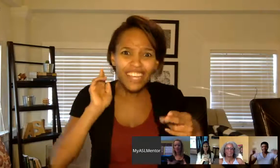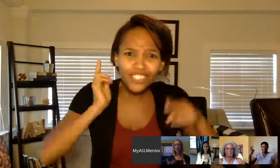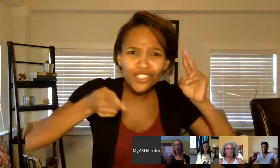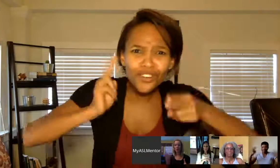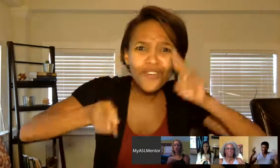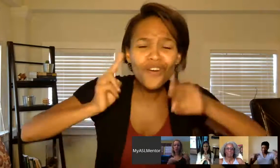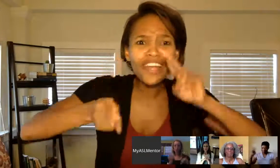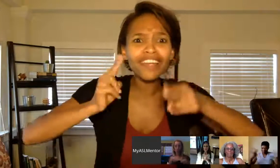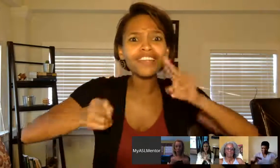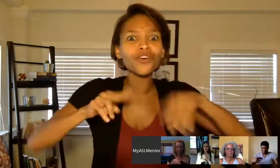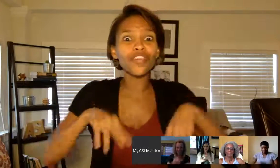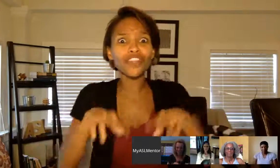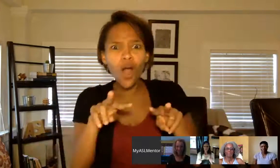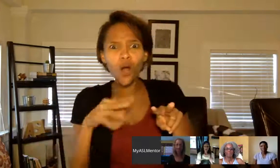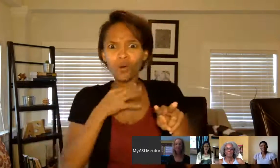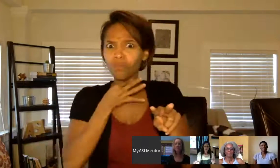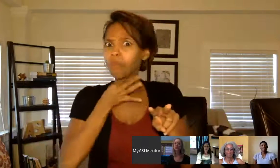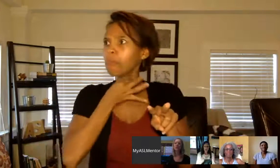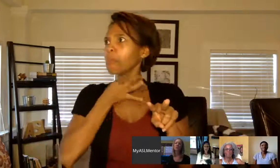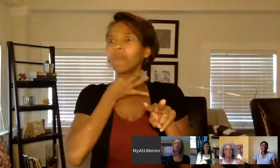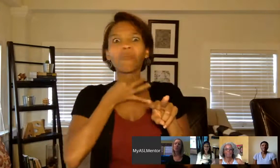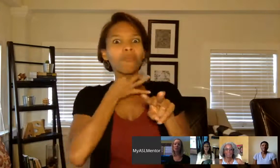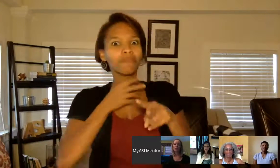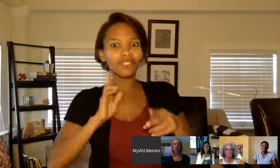Yeah, they join, or they